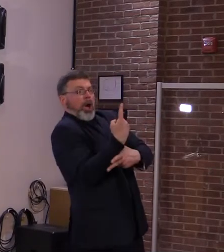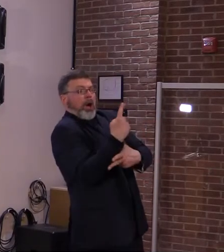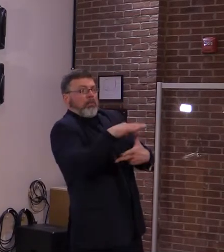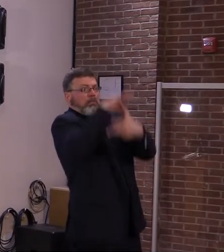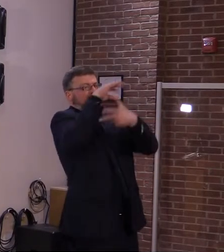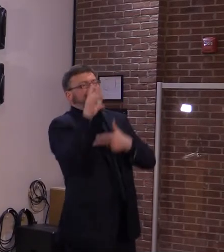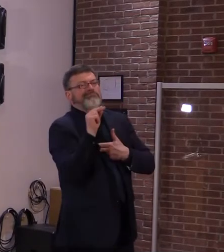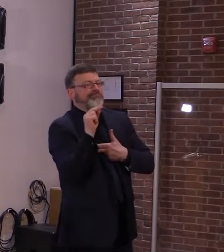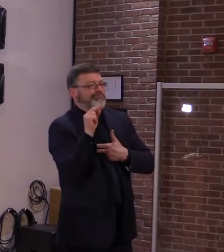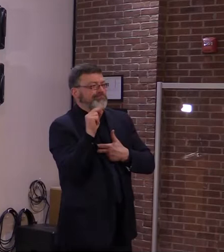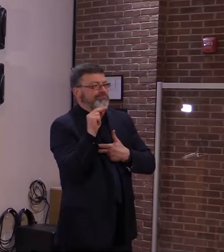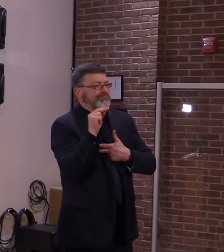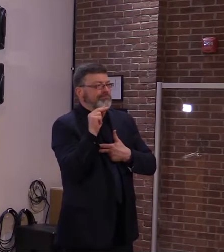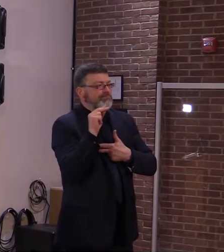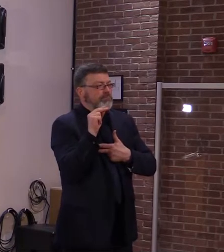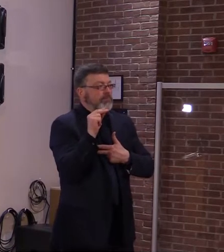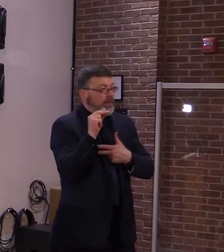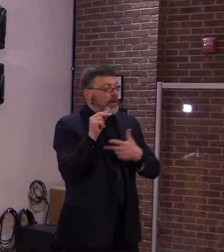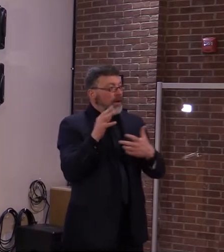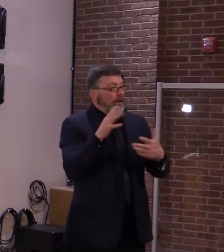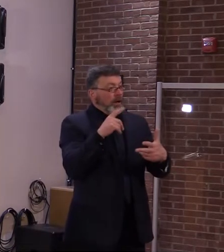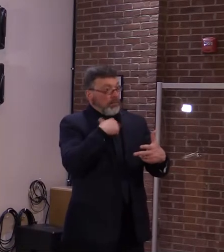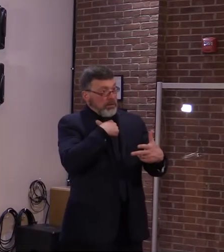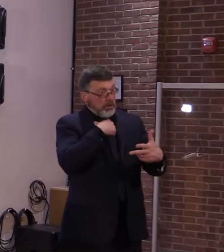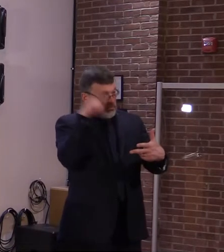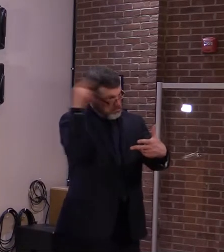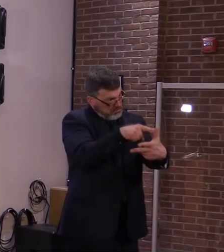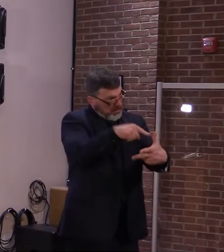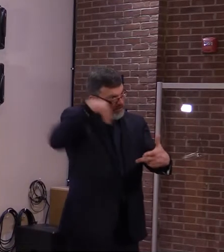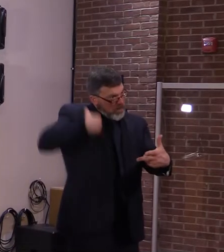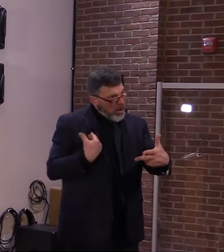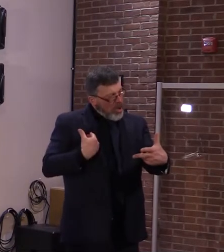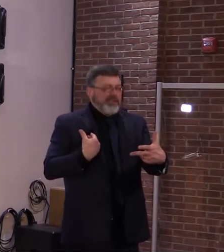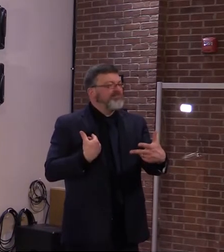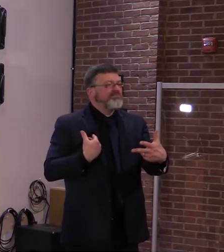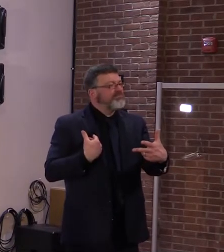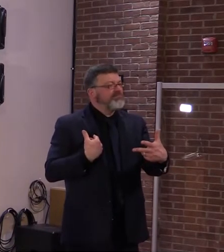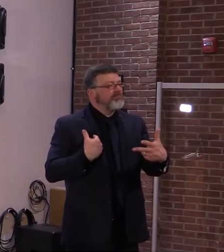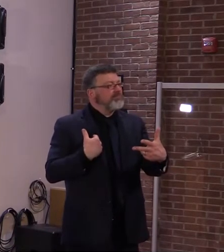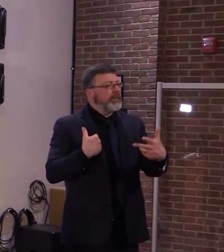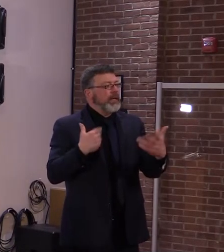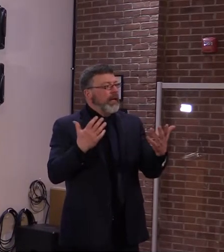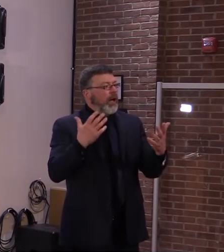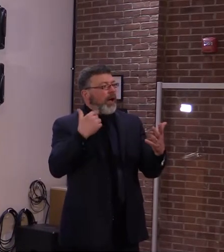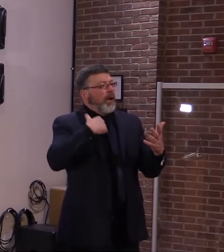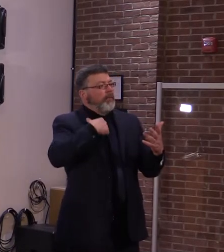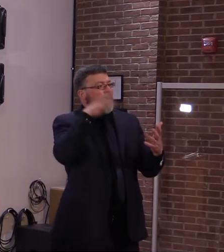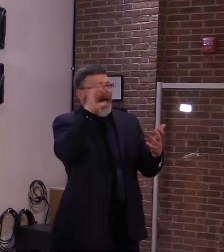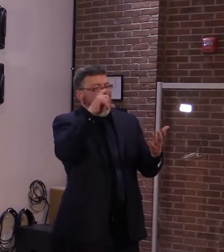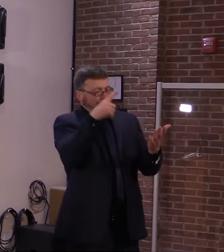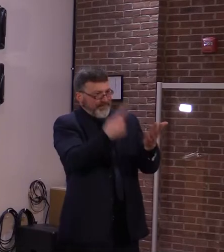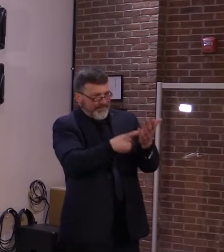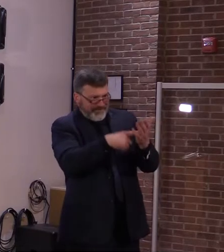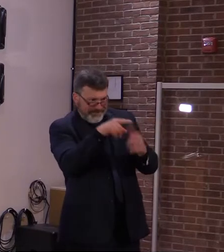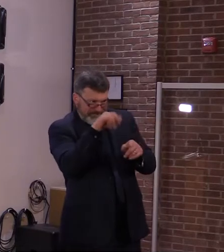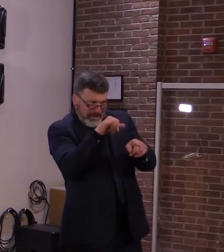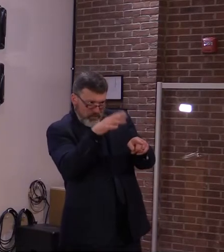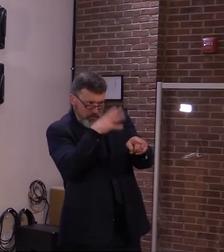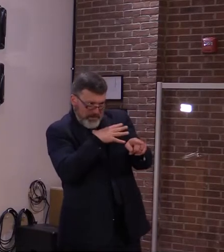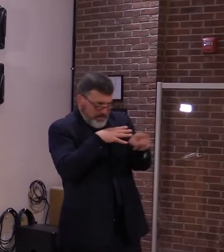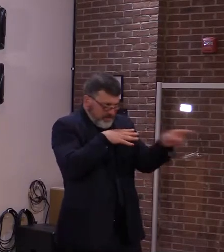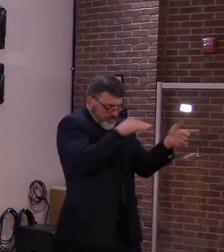Bell's palsy. The reality is, if it is related to the vaccine, it is a